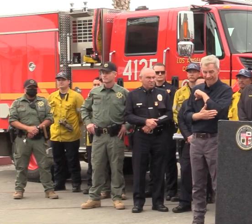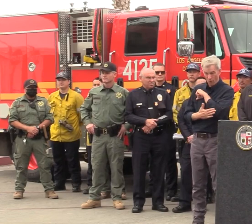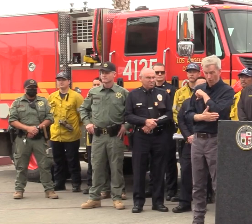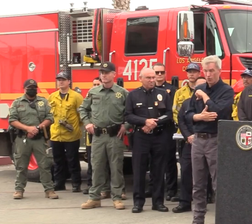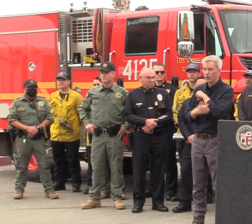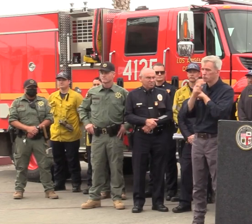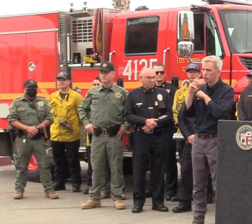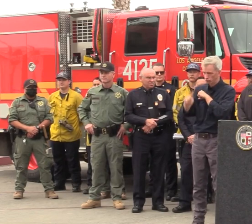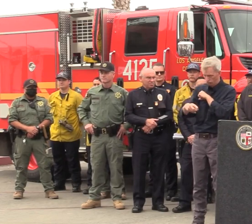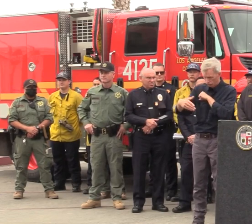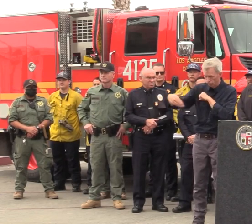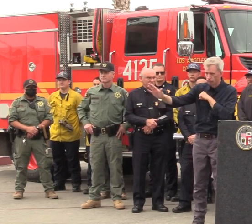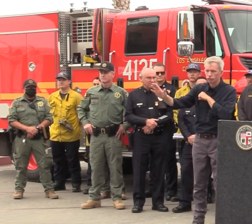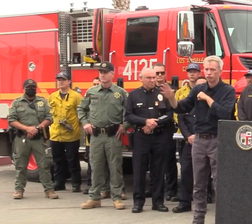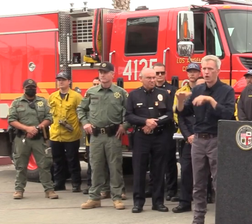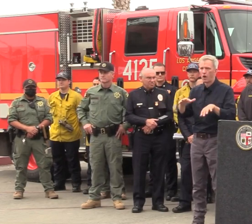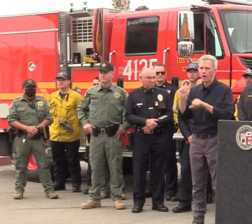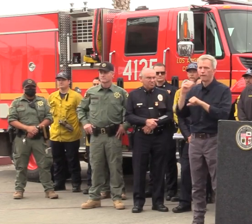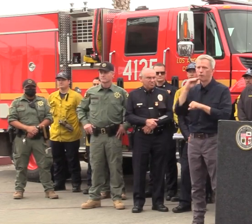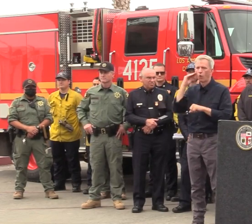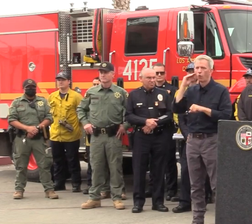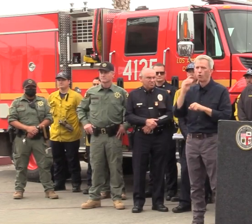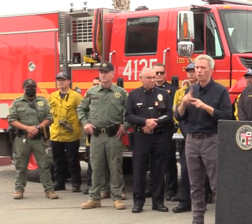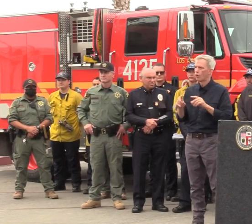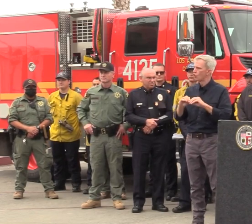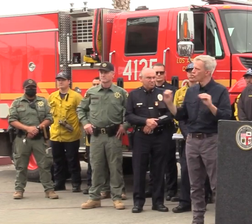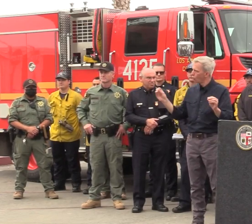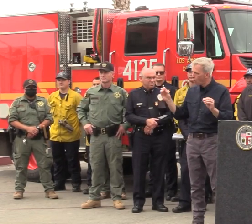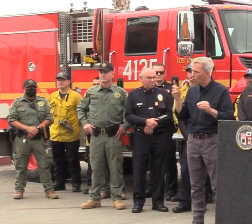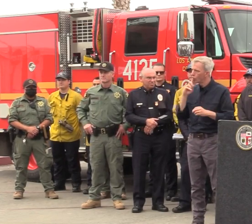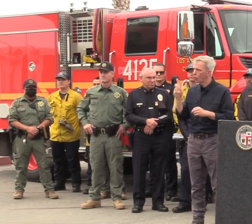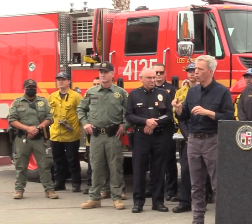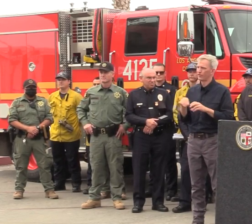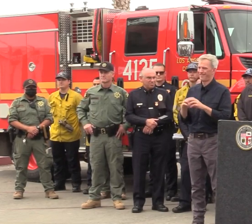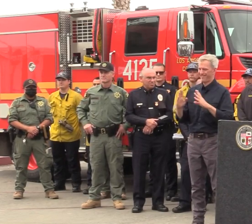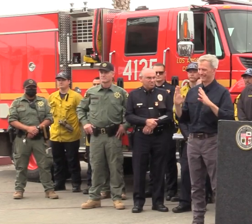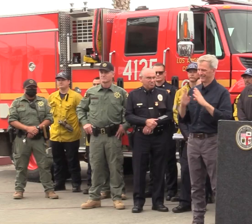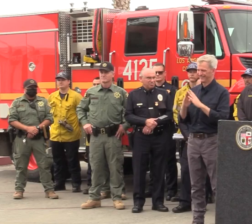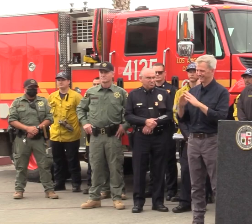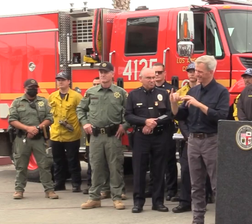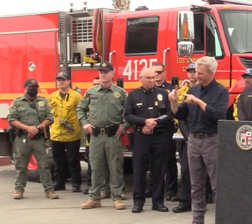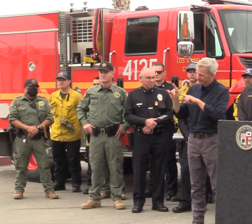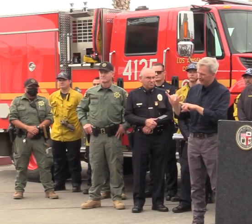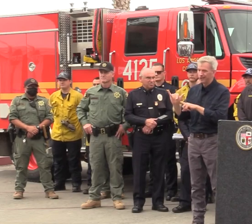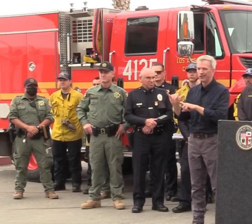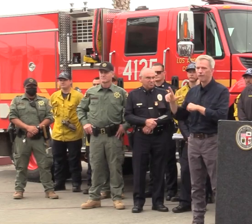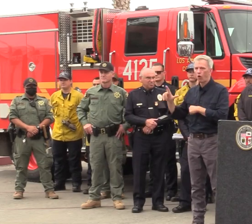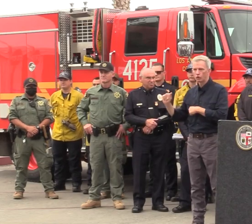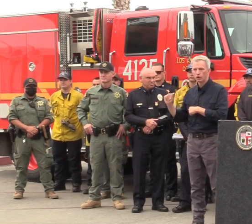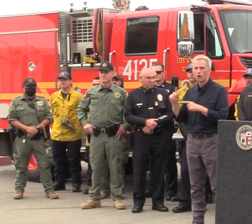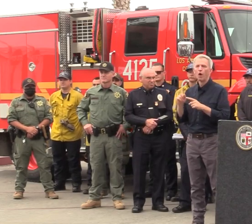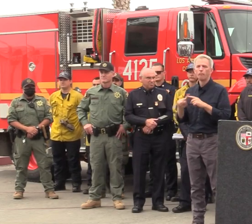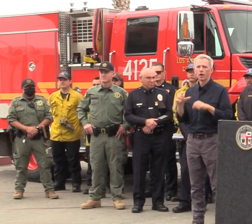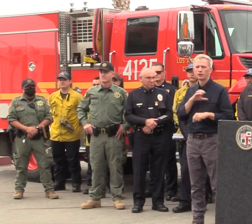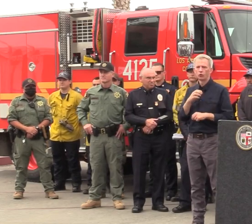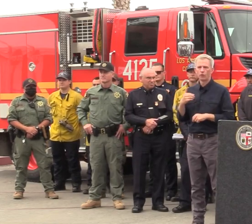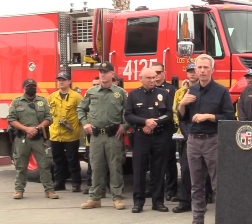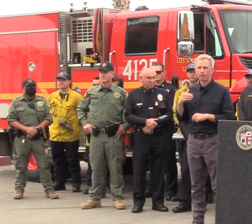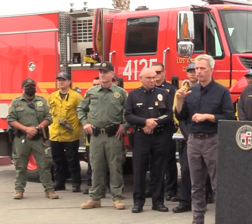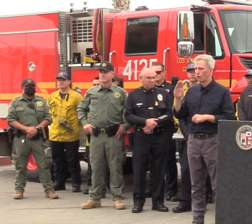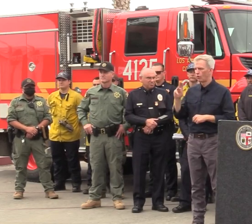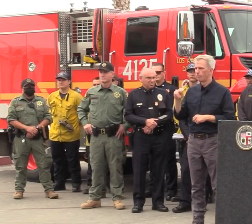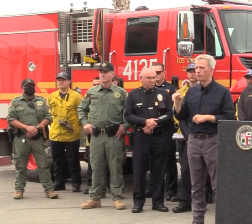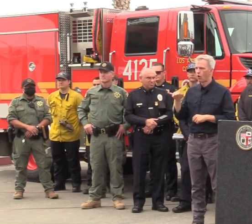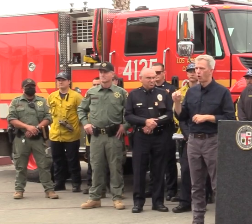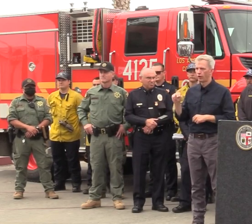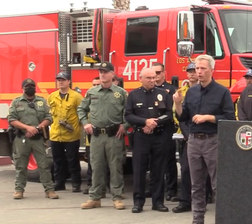that in a minute. But no evacuation orders have been issued in the city of Los Angeles, though Councilman Bond will speak a little bit to the preparedness of